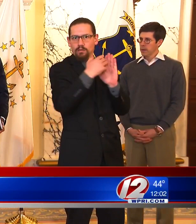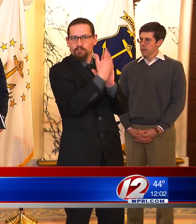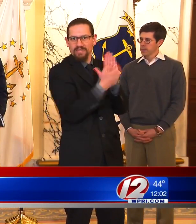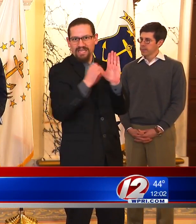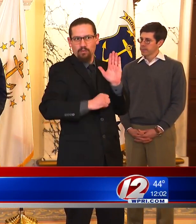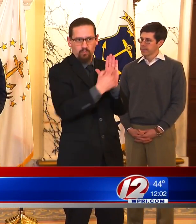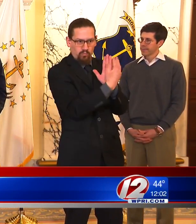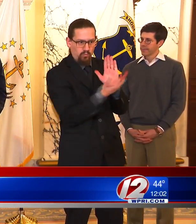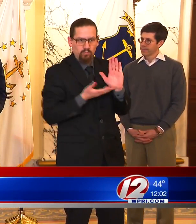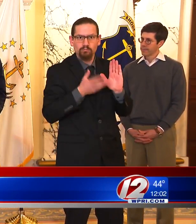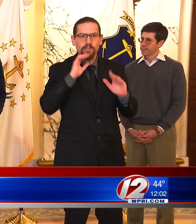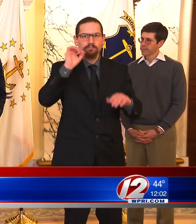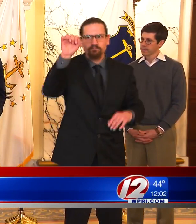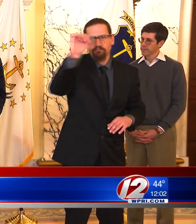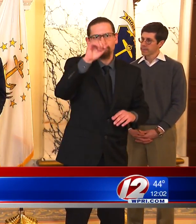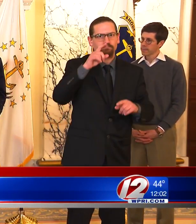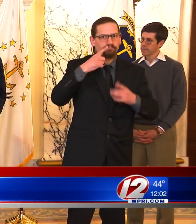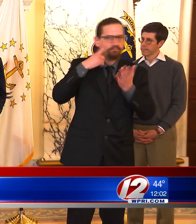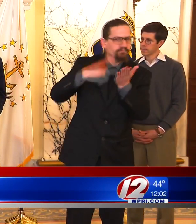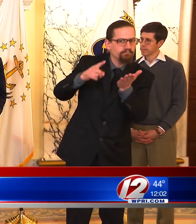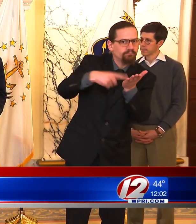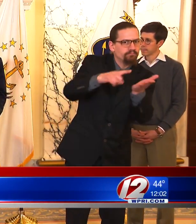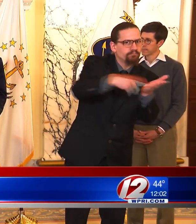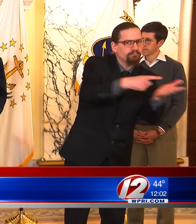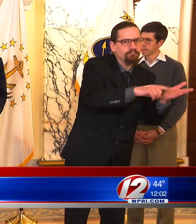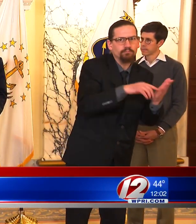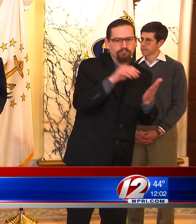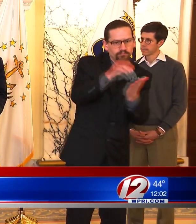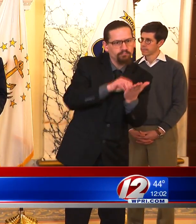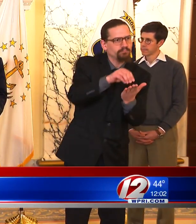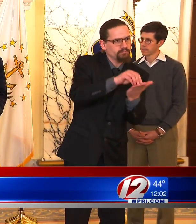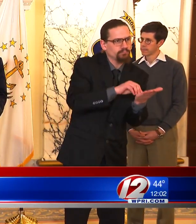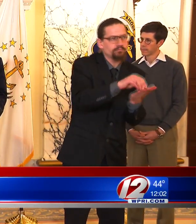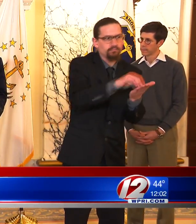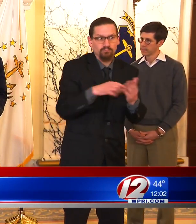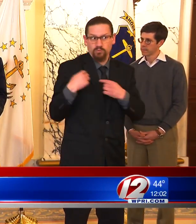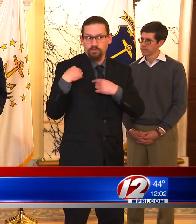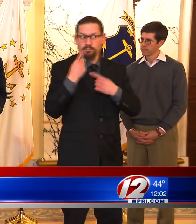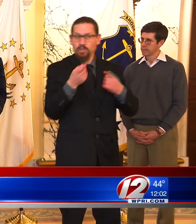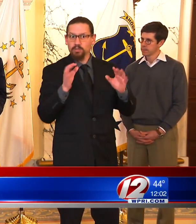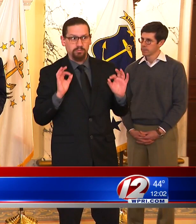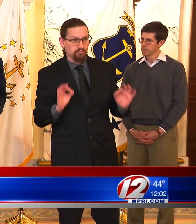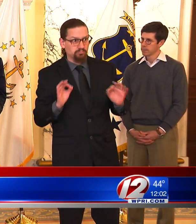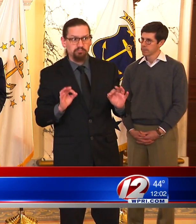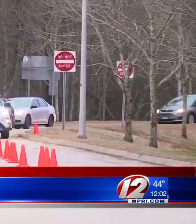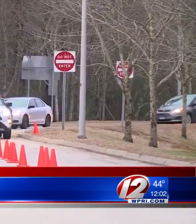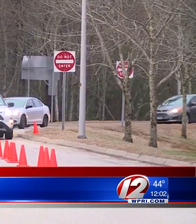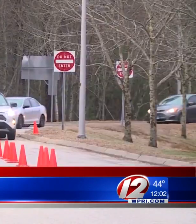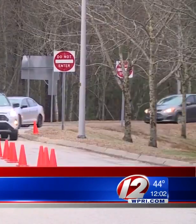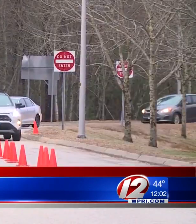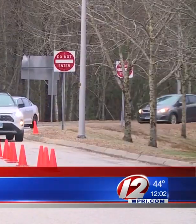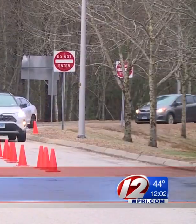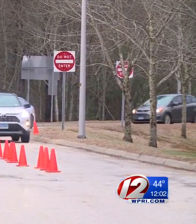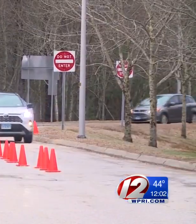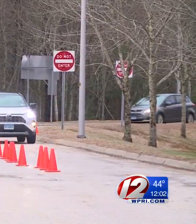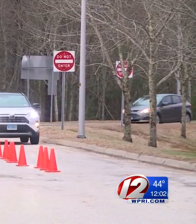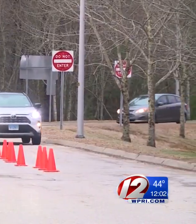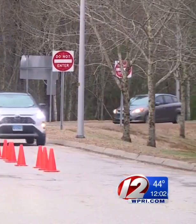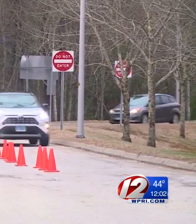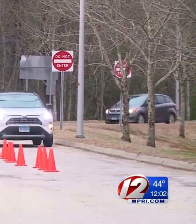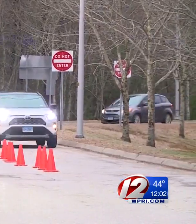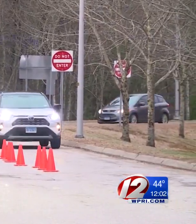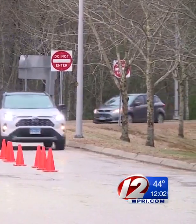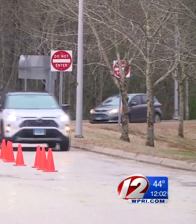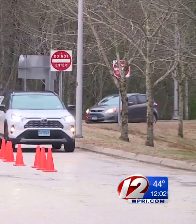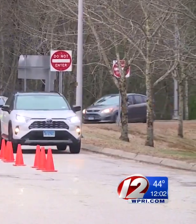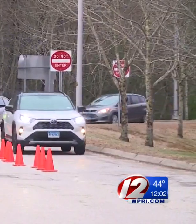Folks who are asking for contact information are very compliant. They realize we're doing this for their own safety. The Rhode Island border might look a